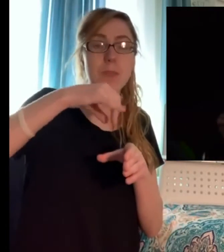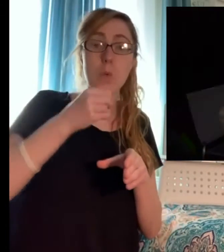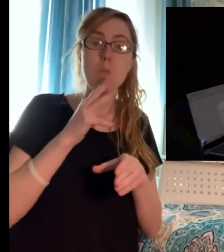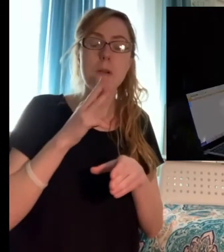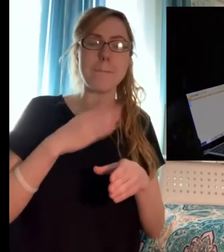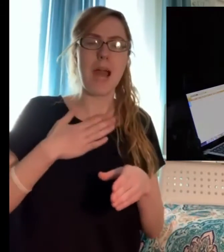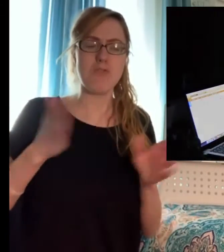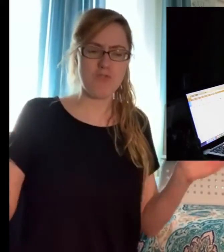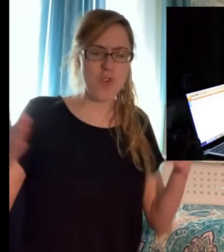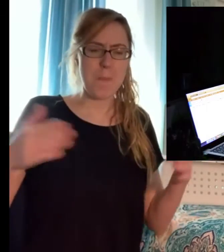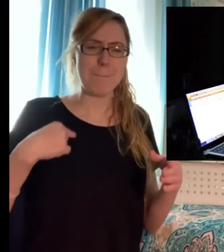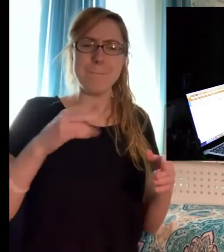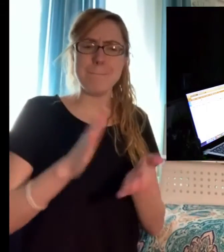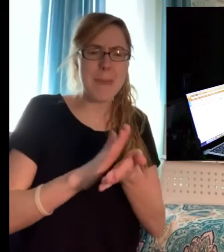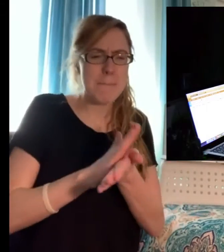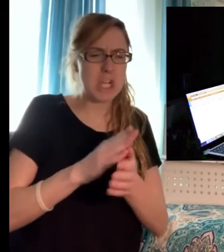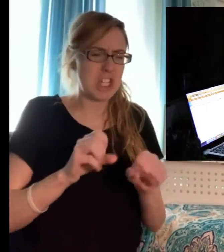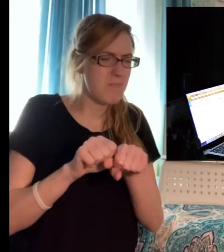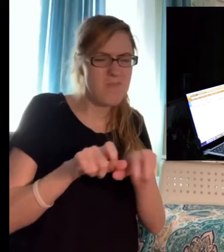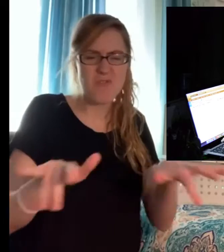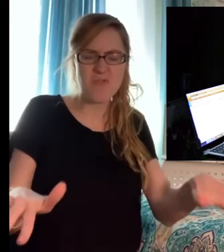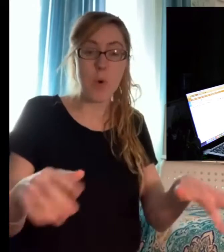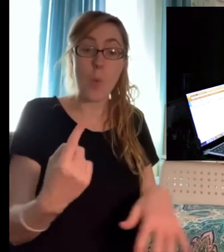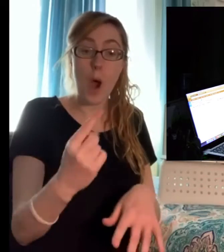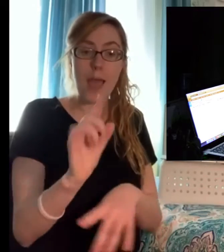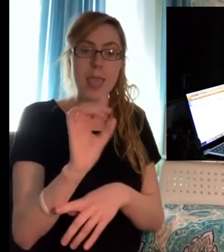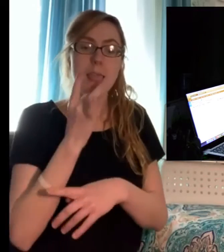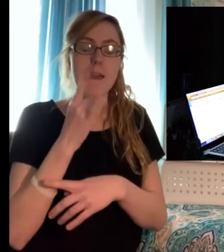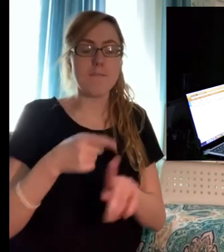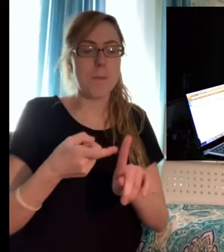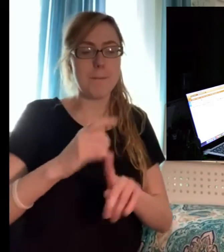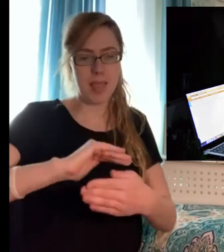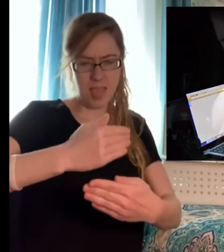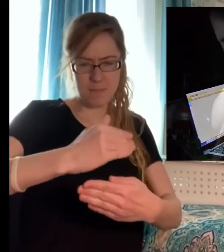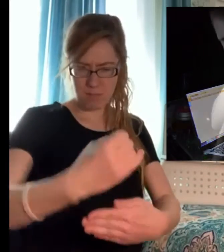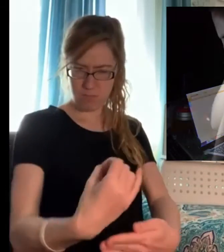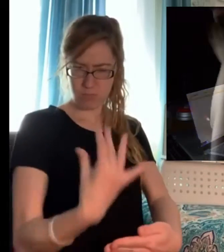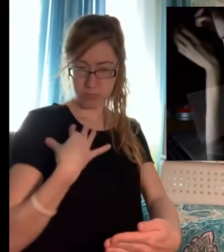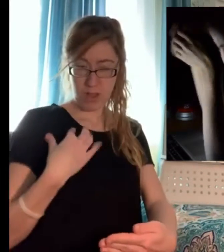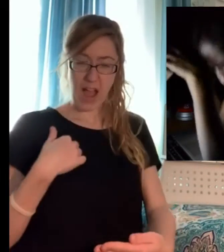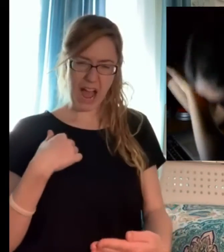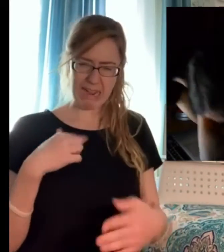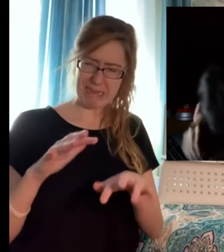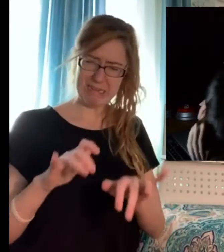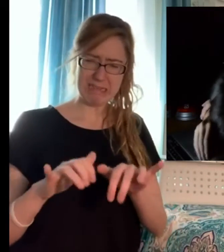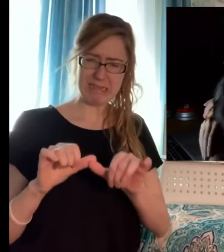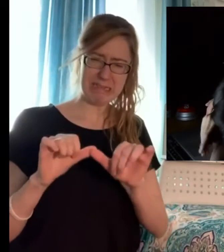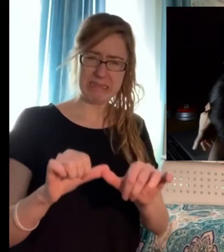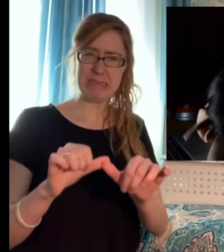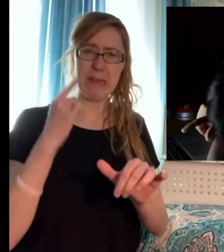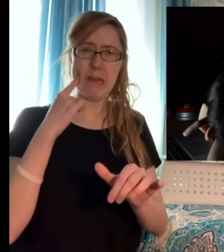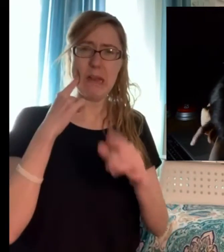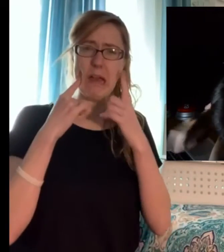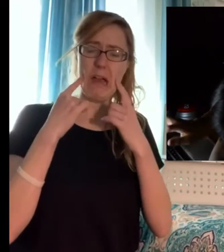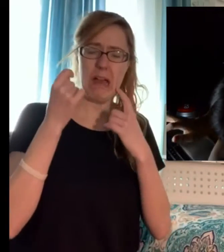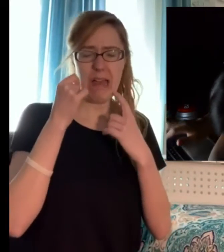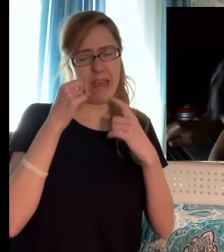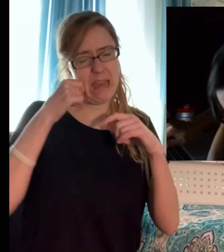lit only by the illumination of my laptop as I frantically typed my essay. Tears dripped down my face as my brain